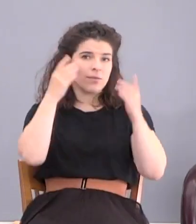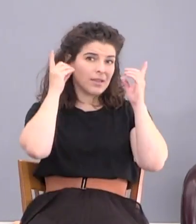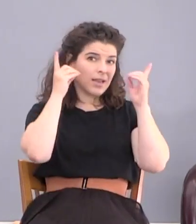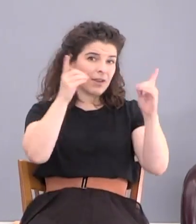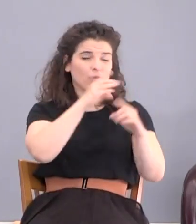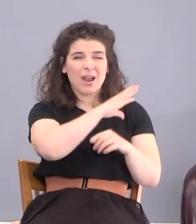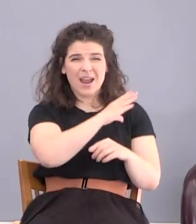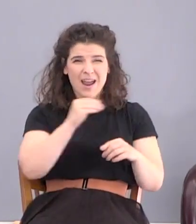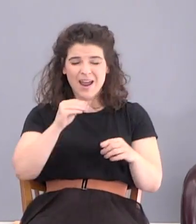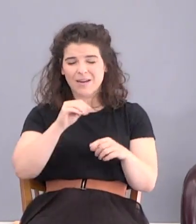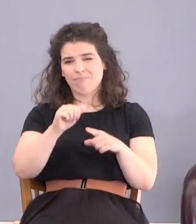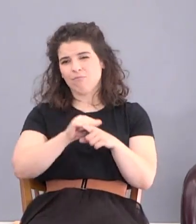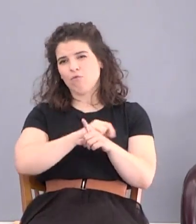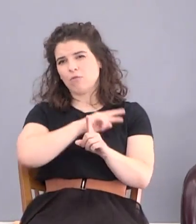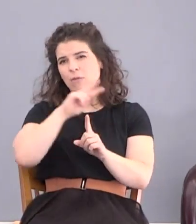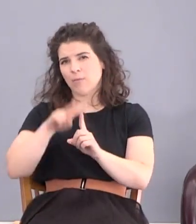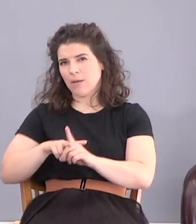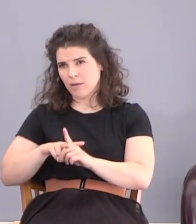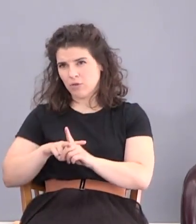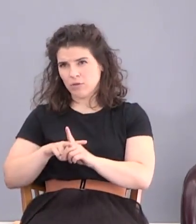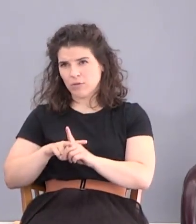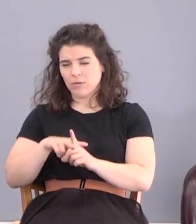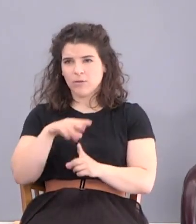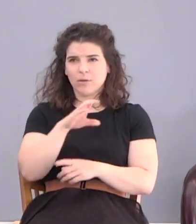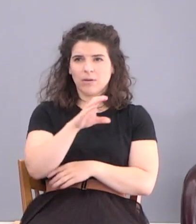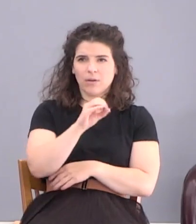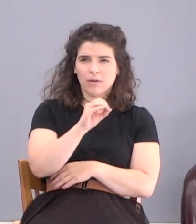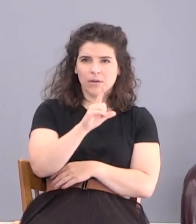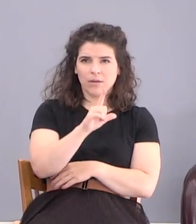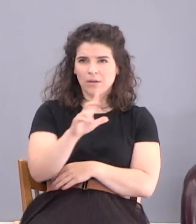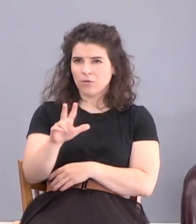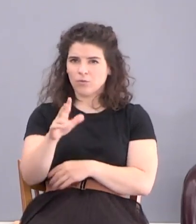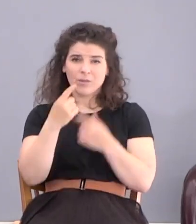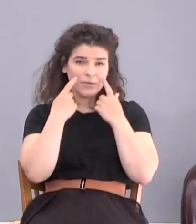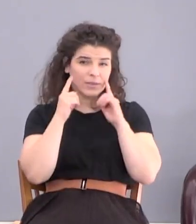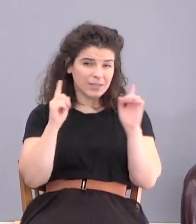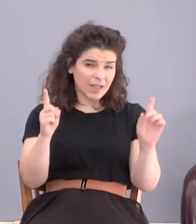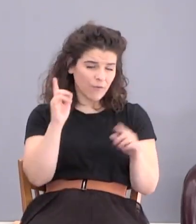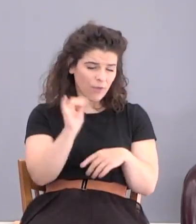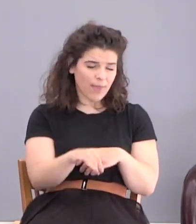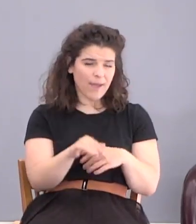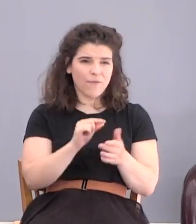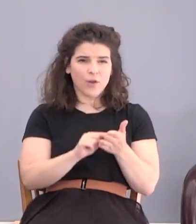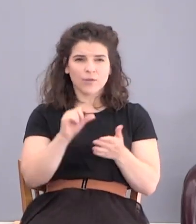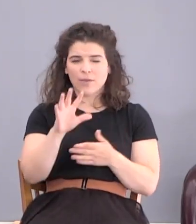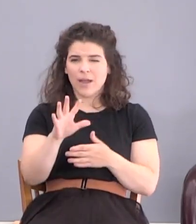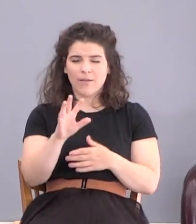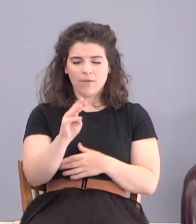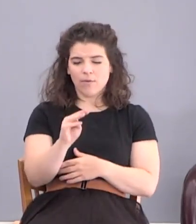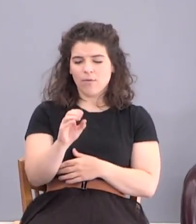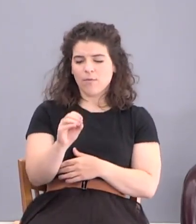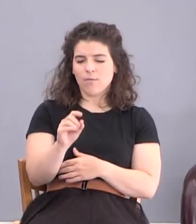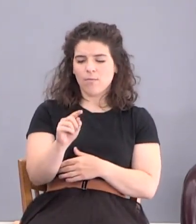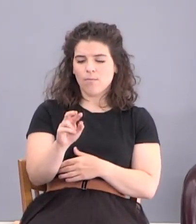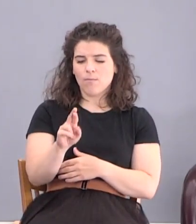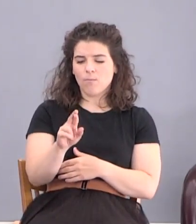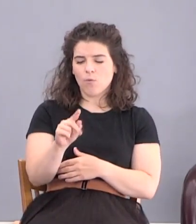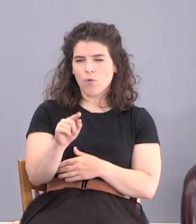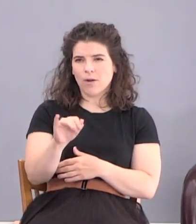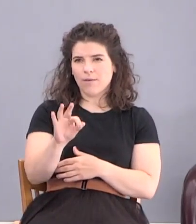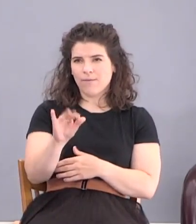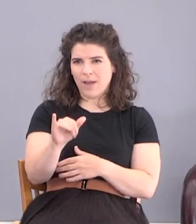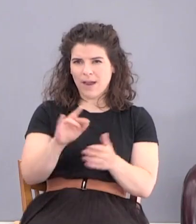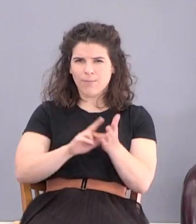it. And so Colossians 3 does that. You know, when you look at verse 5, it says, mortify therefore your members.